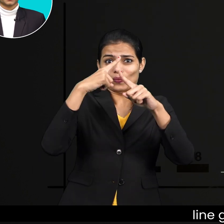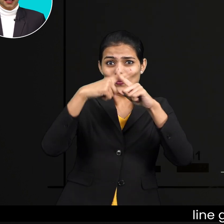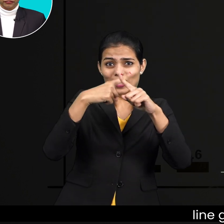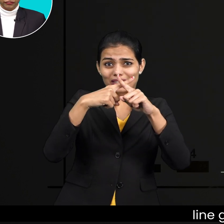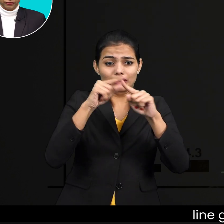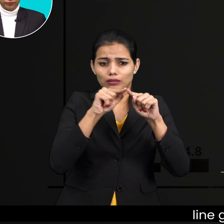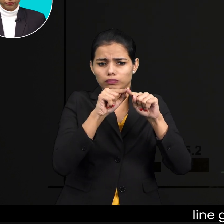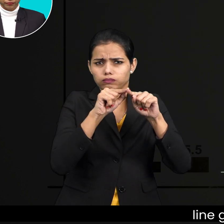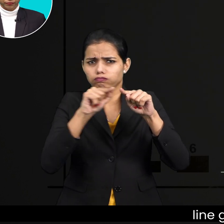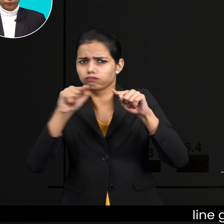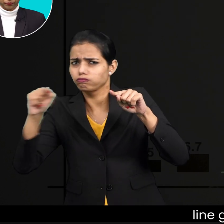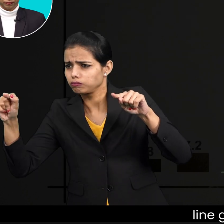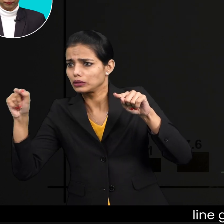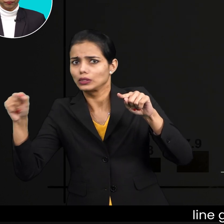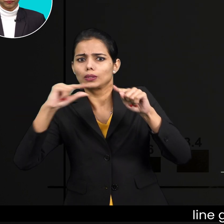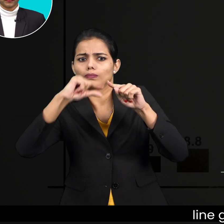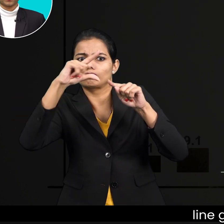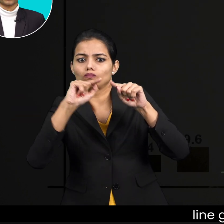Line graph.